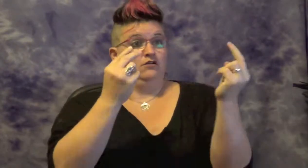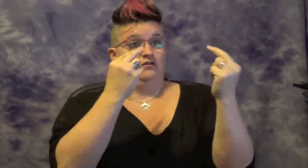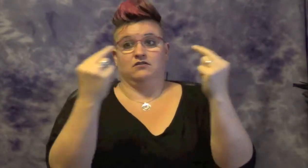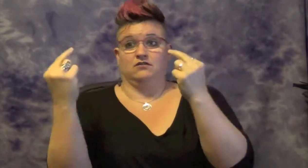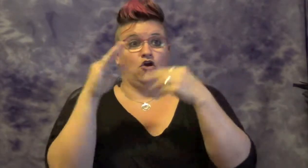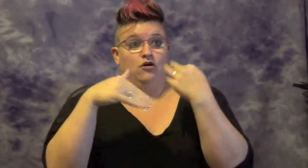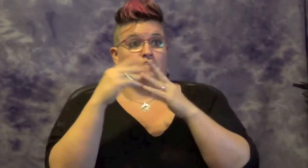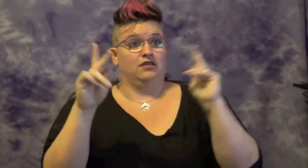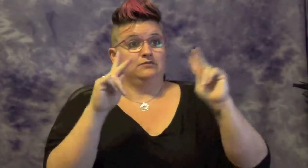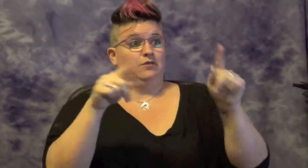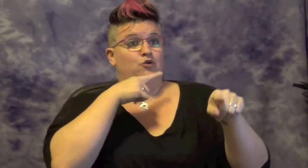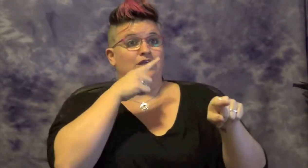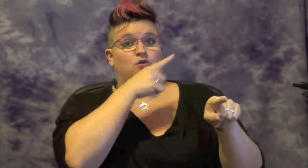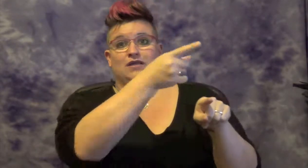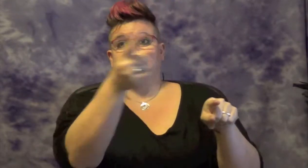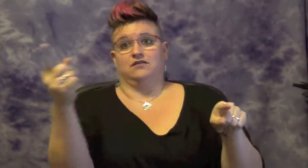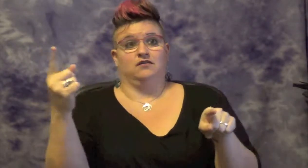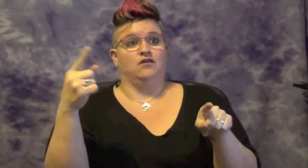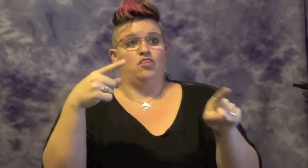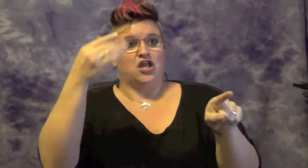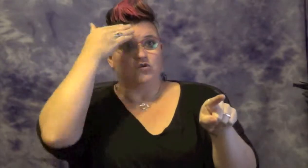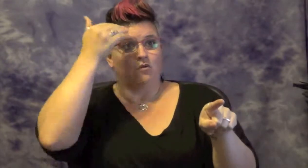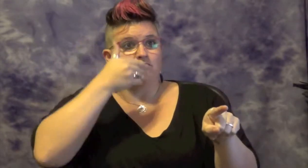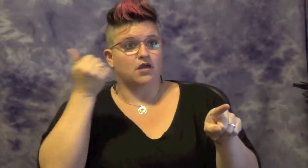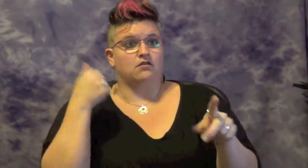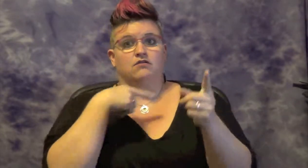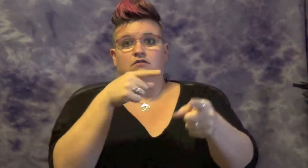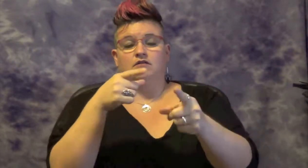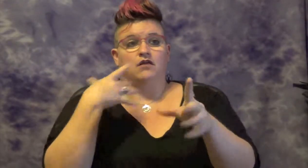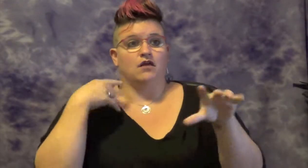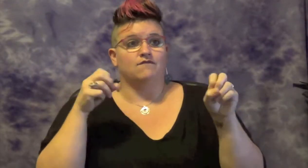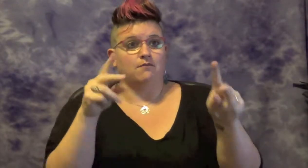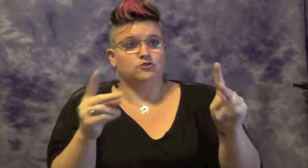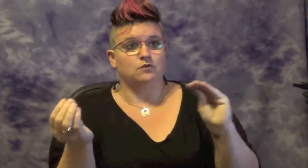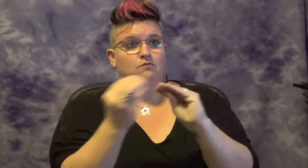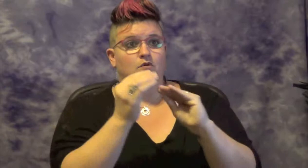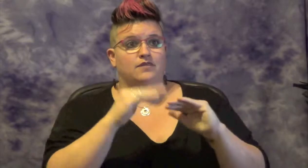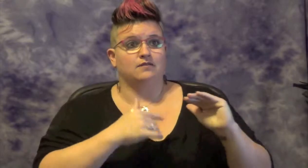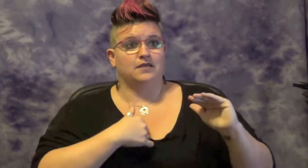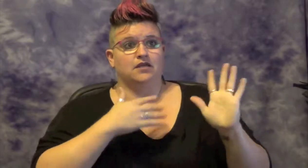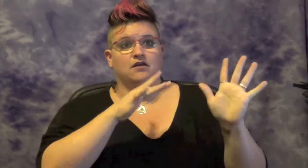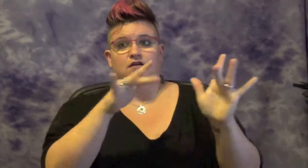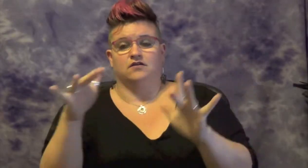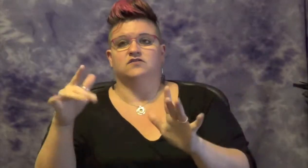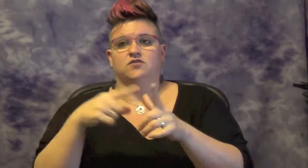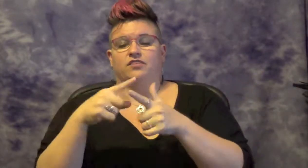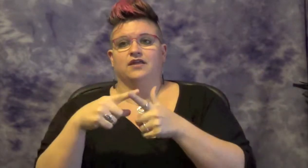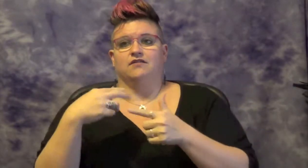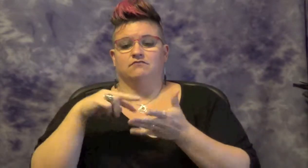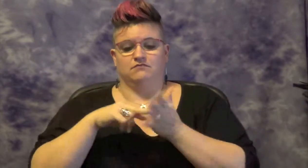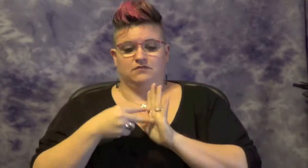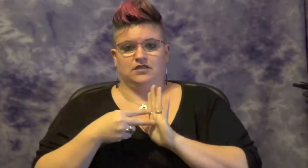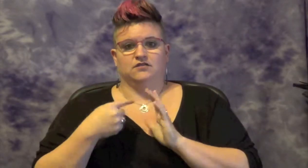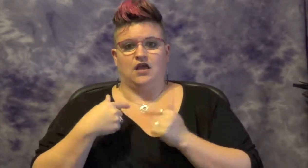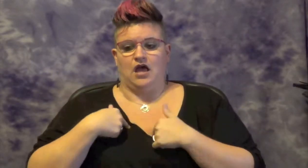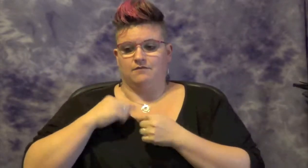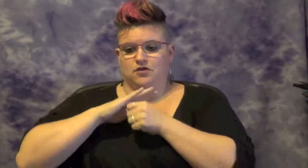what happens is that people hear the two different kinds of oppression, they feel like hearing people have more